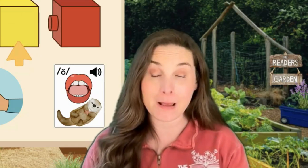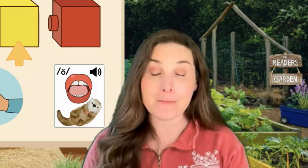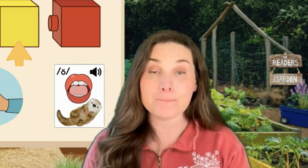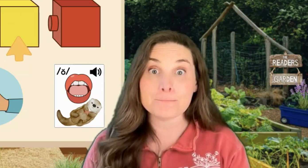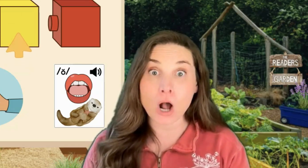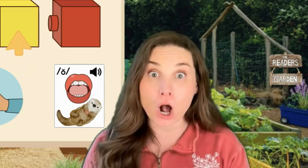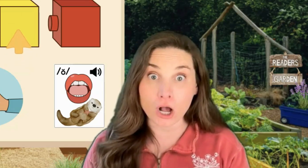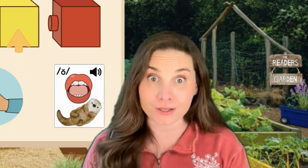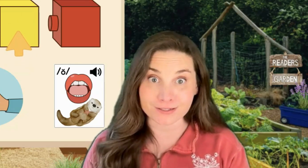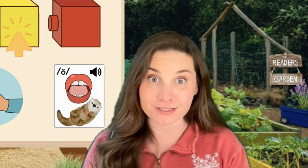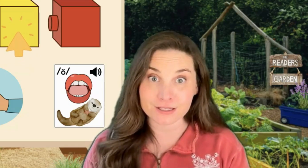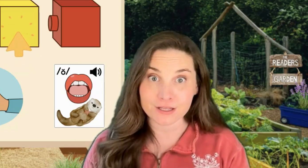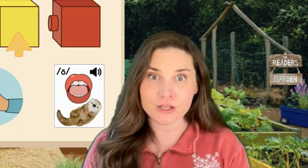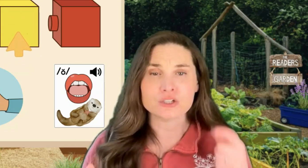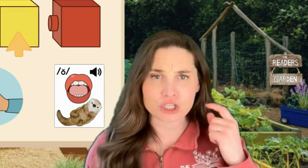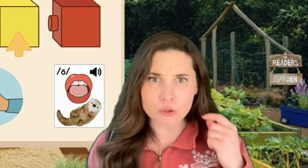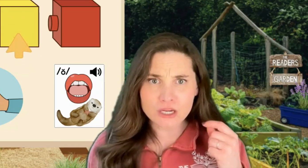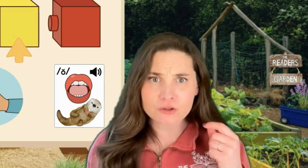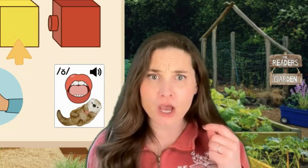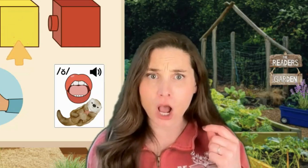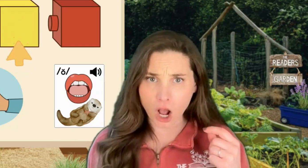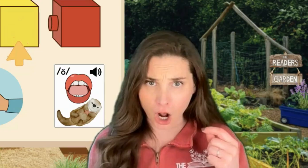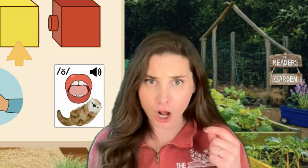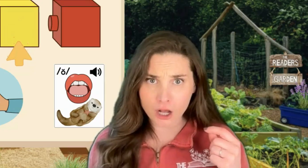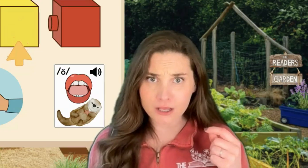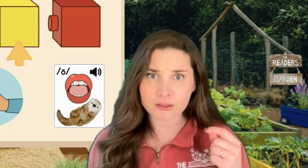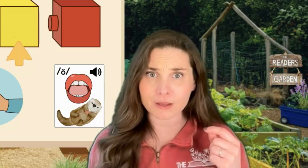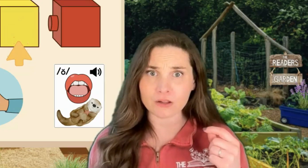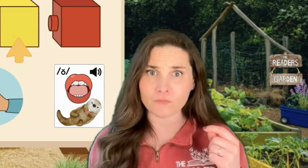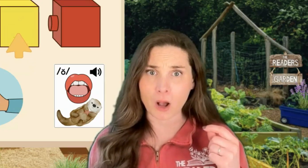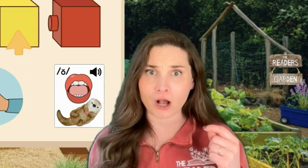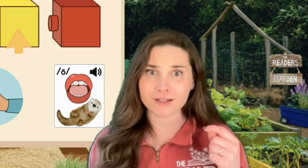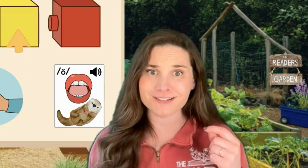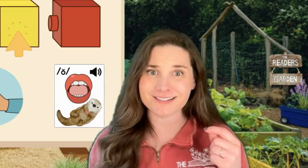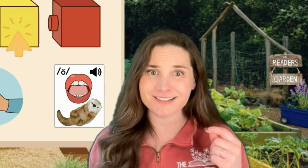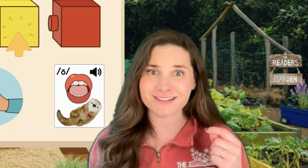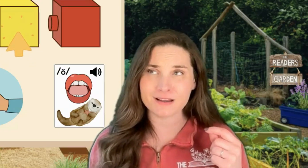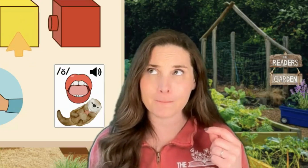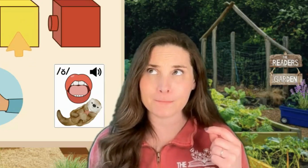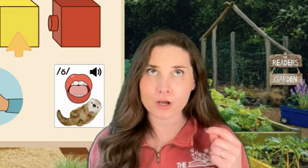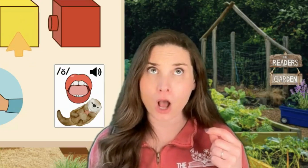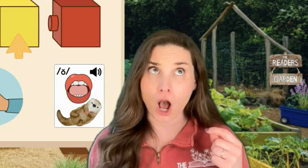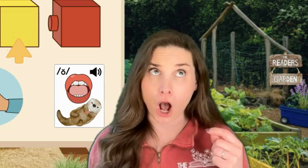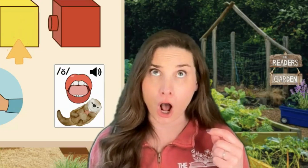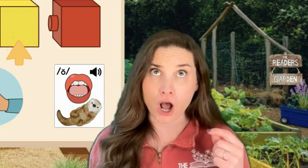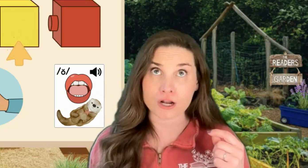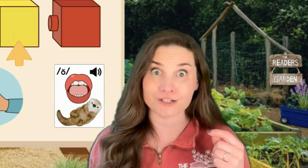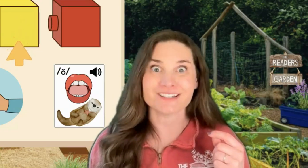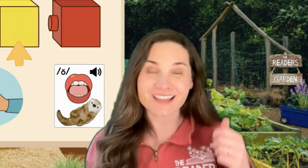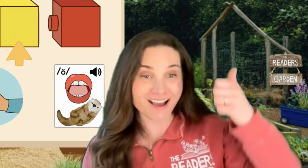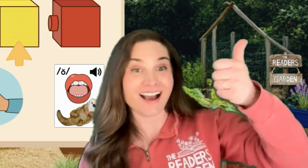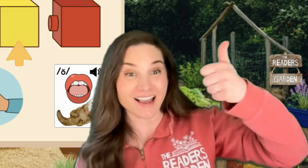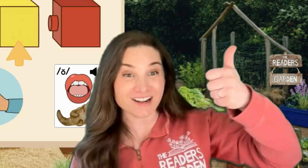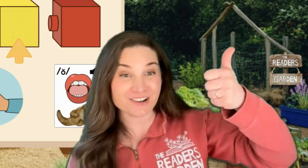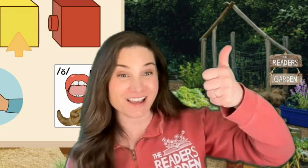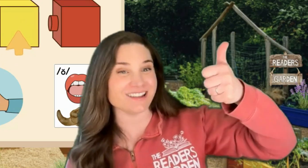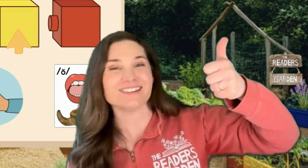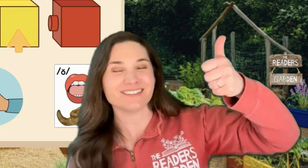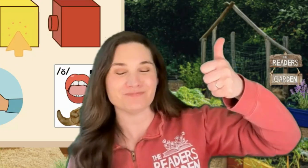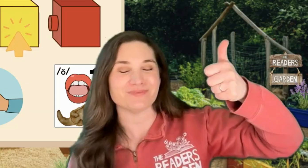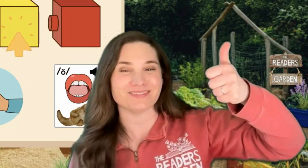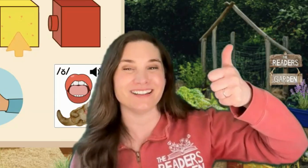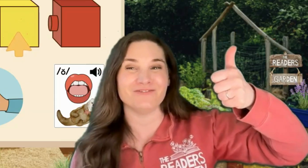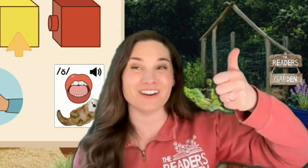it? Pond. Do you hear the ah in the middle of pond? Pond. Yeah, I heard